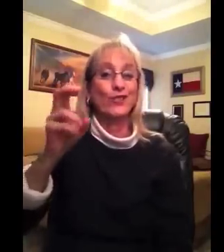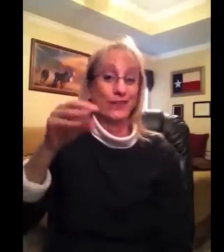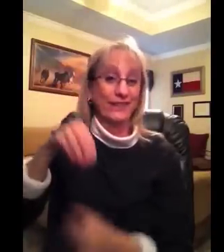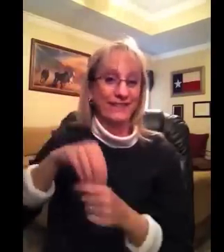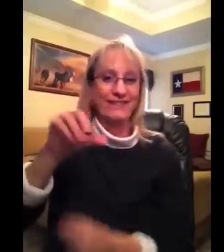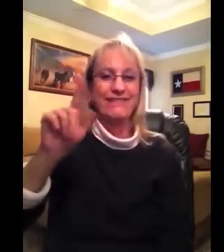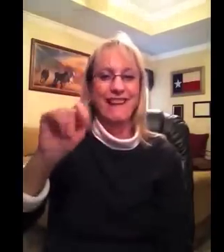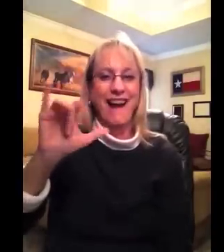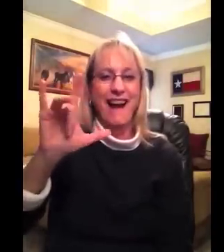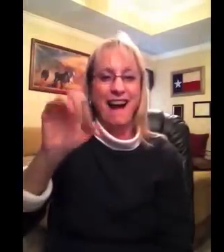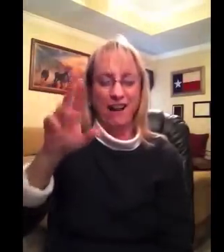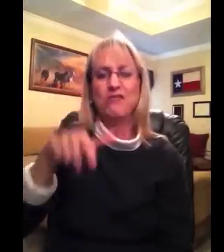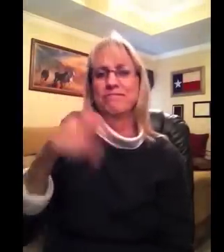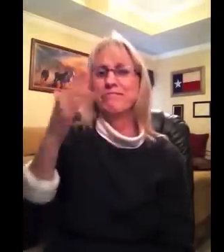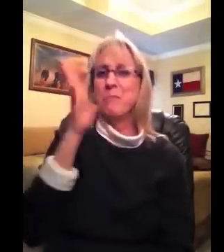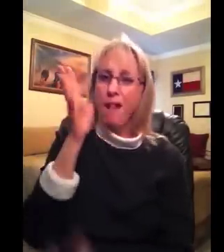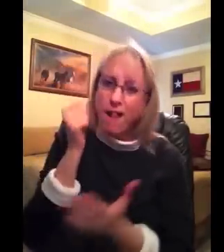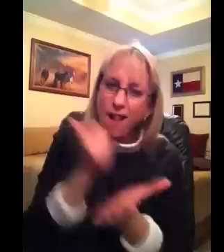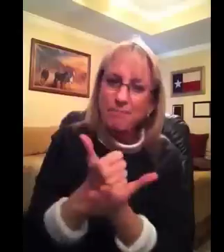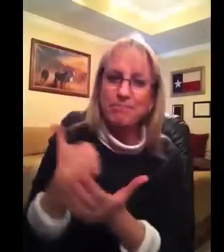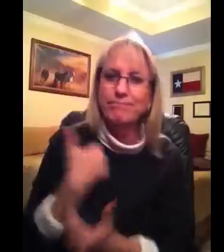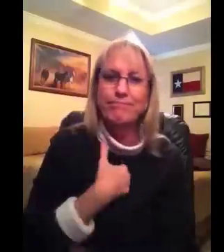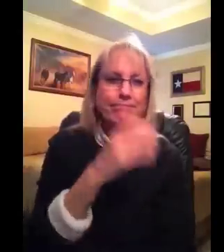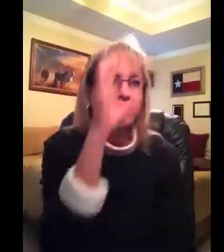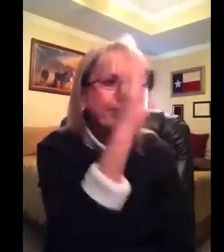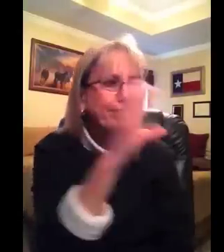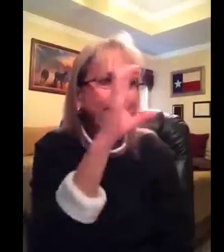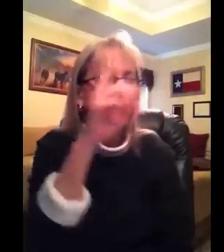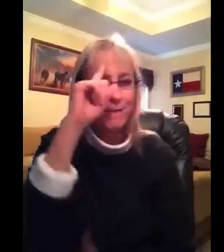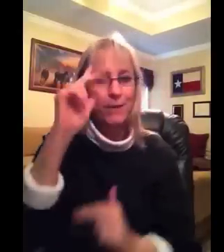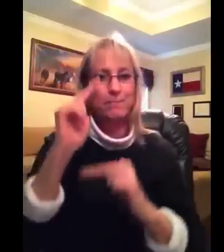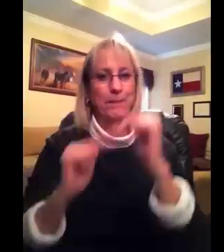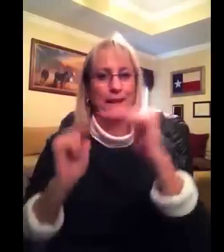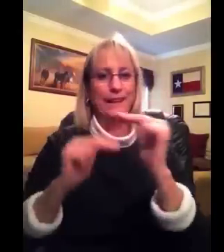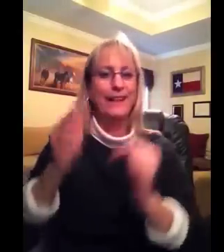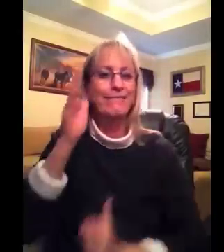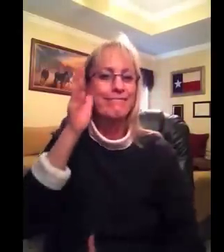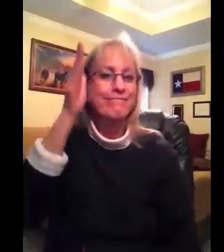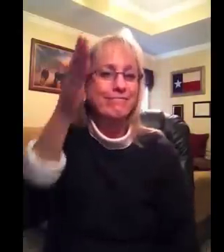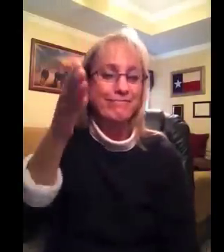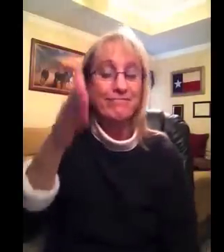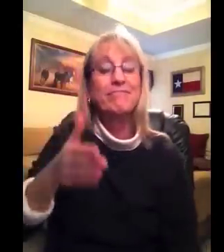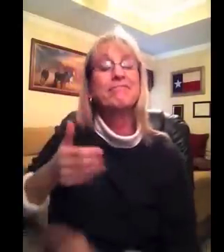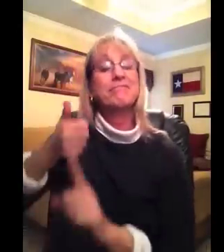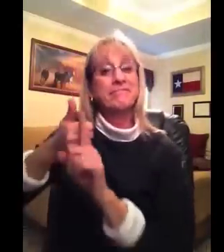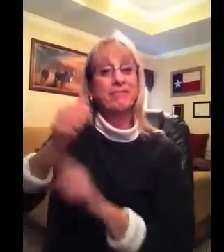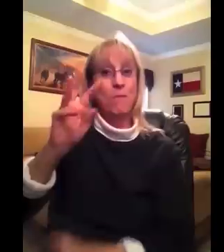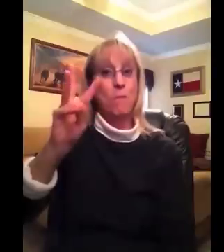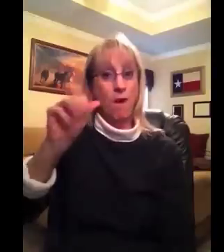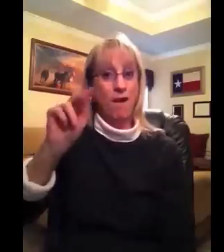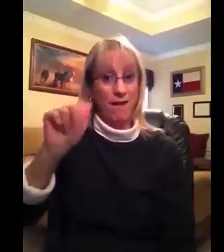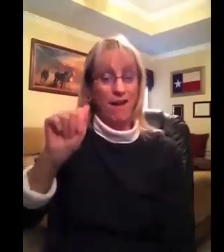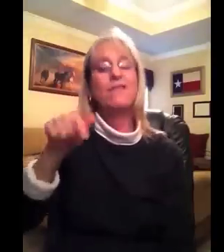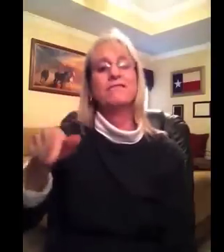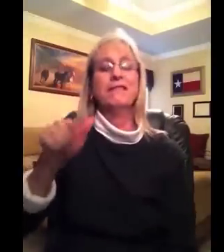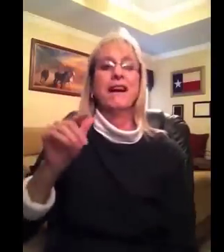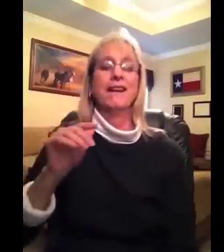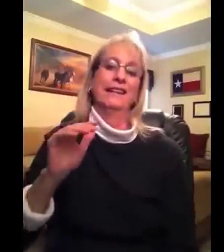a certified realtor in Tyler who will help us find a building for our center and is